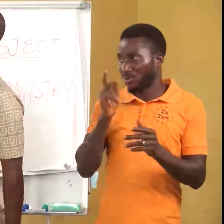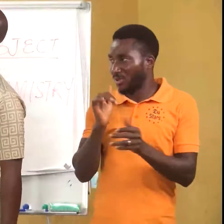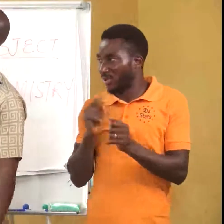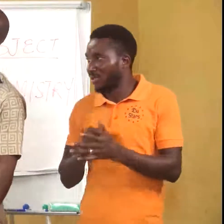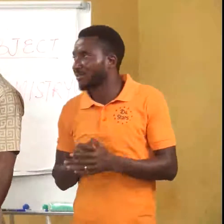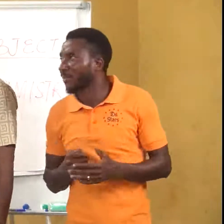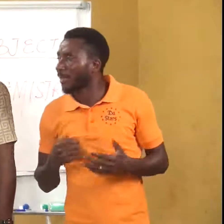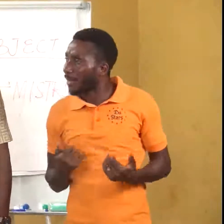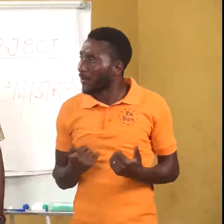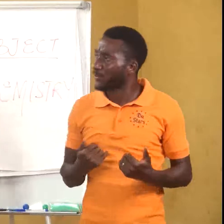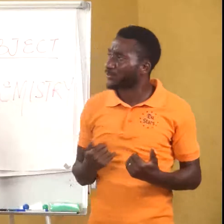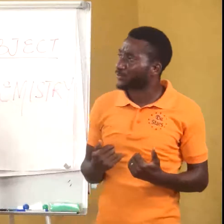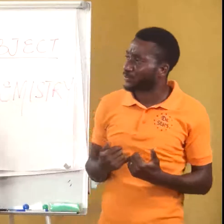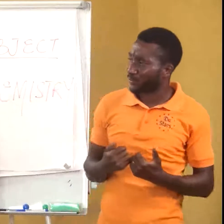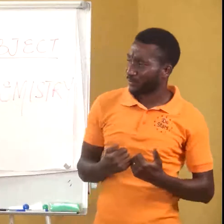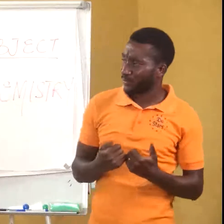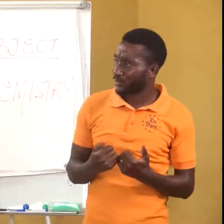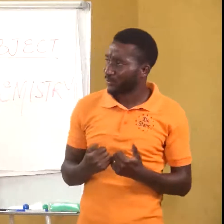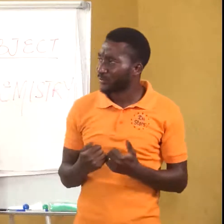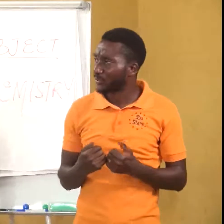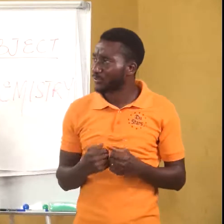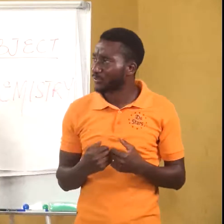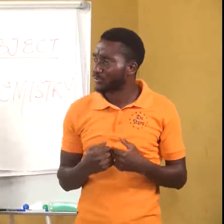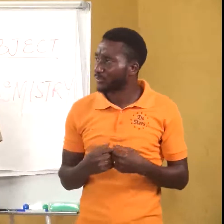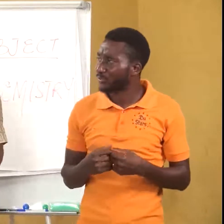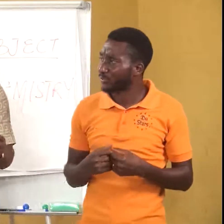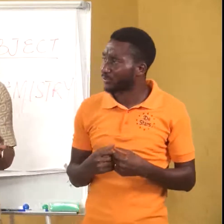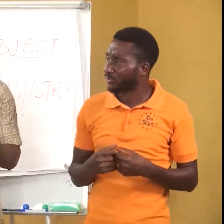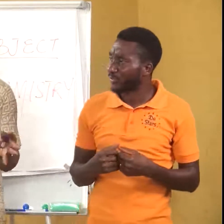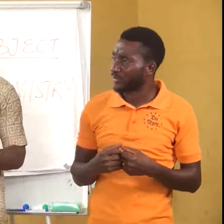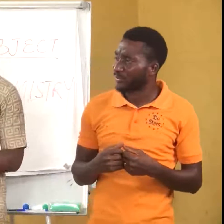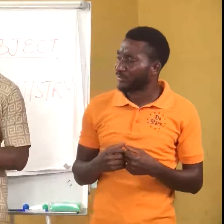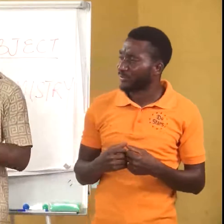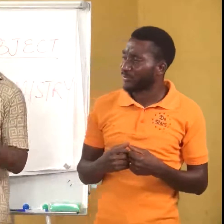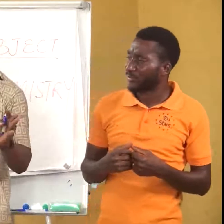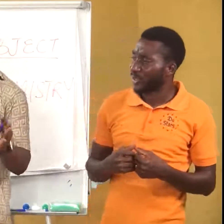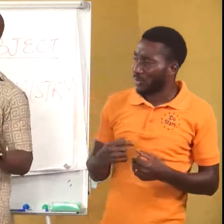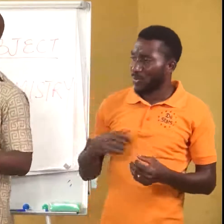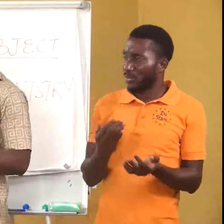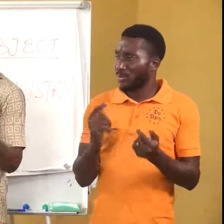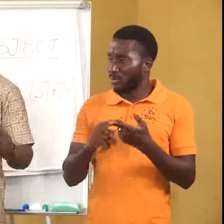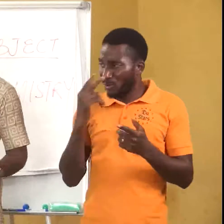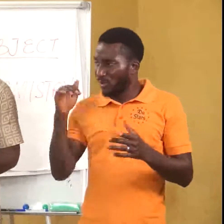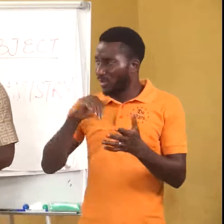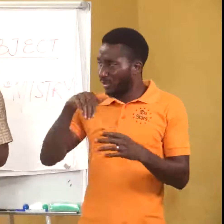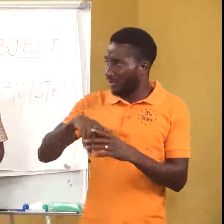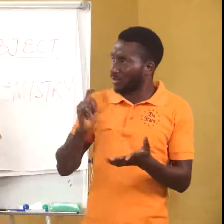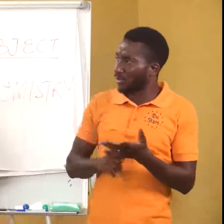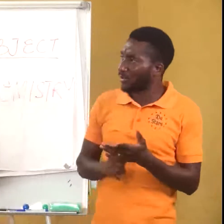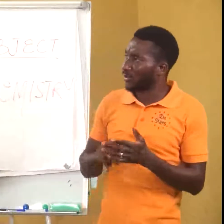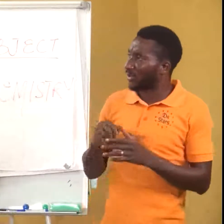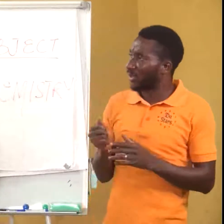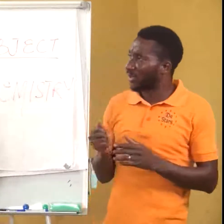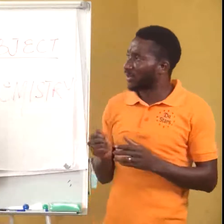Further as we look at a summary of the definition I have told you earlier on. It will help you to remember this definition easily and they will be at the tip of